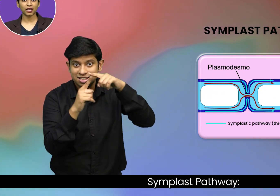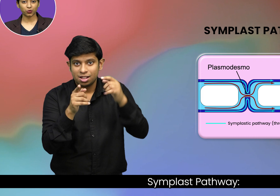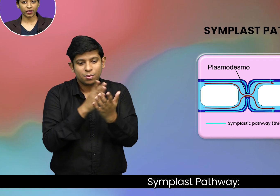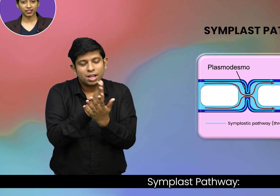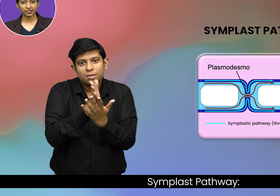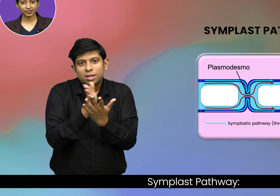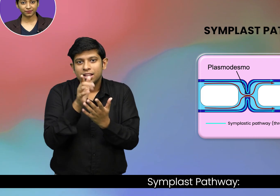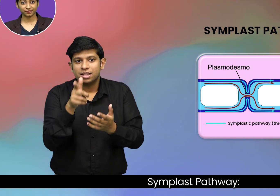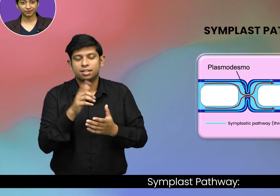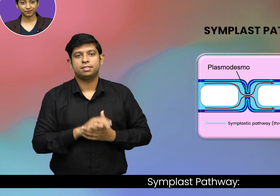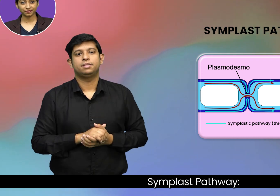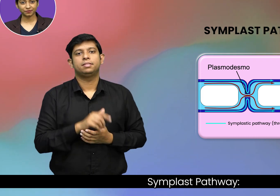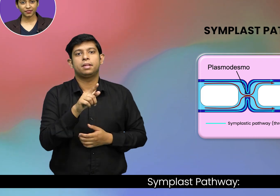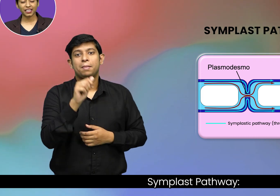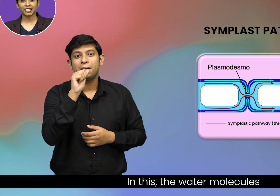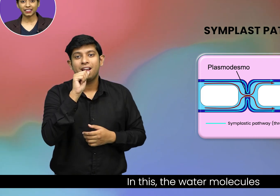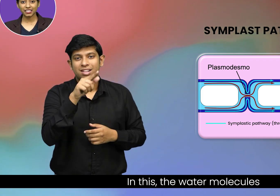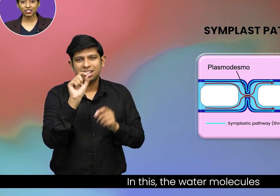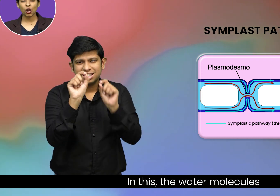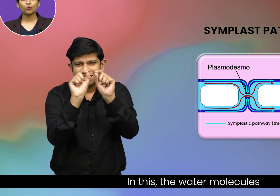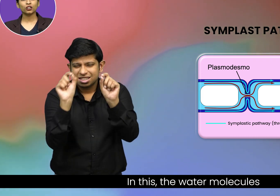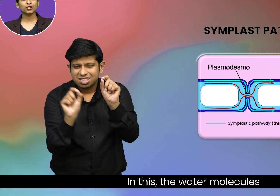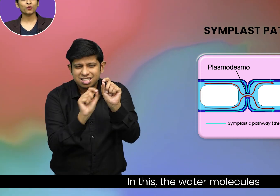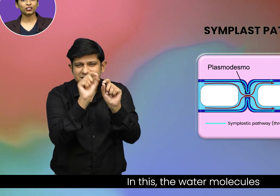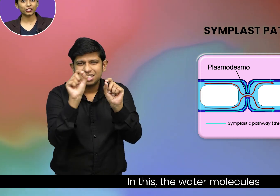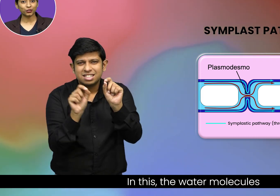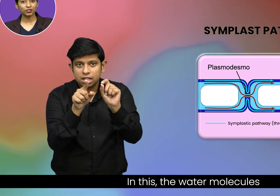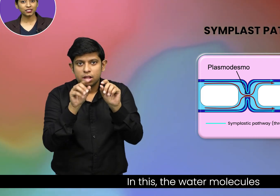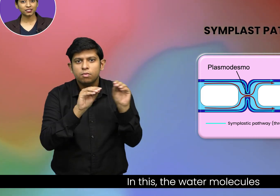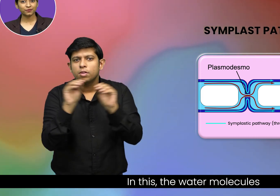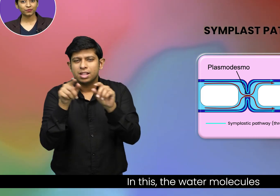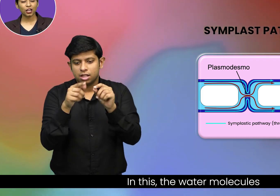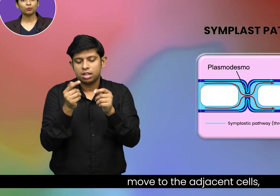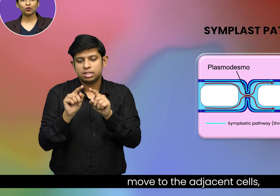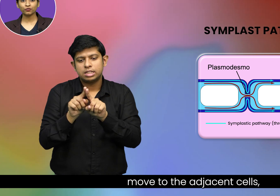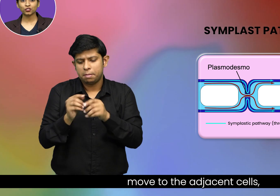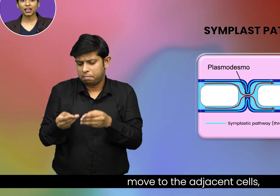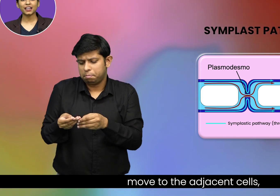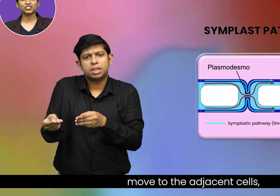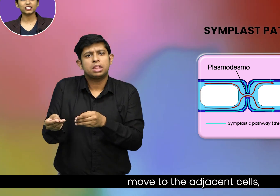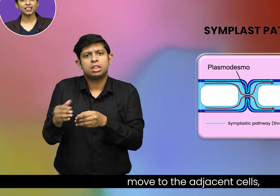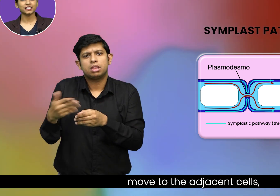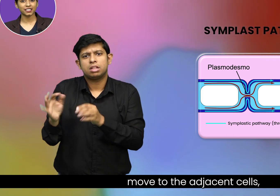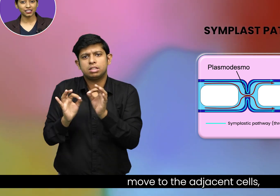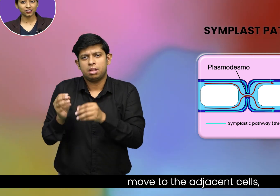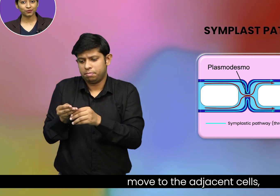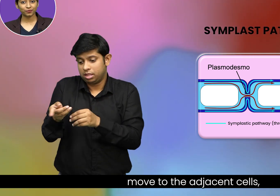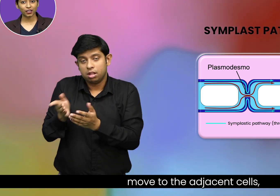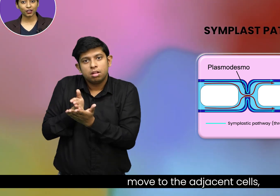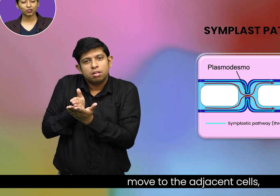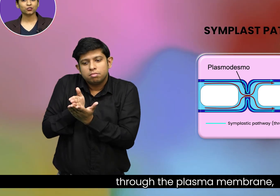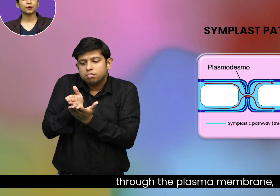Simplast pathway. In this, water molecules move to the adjacent